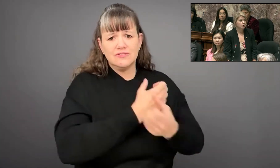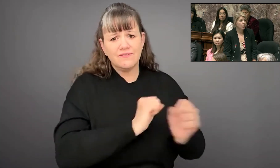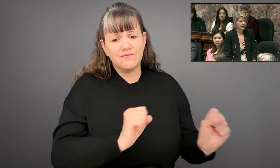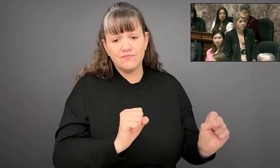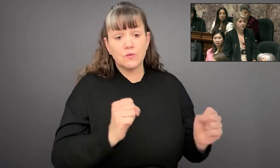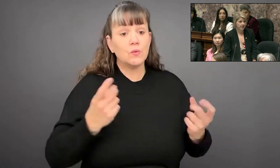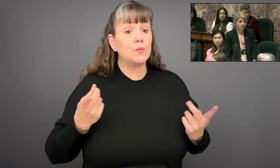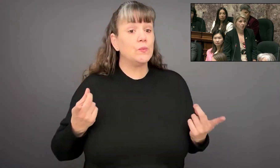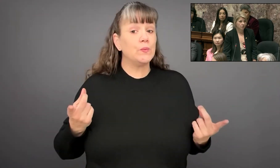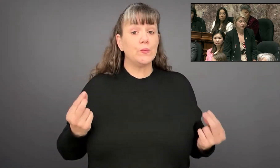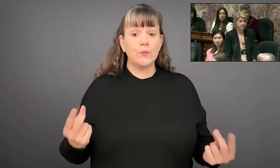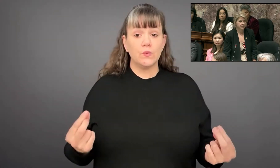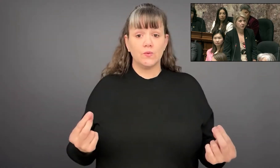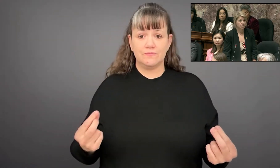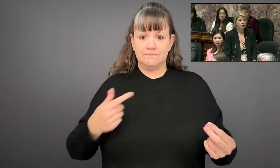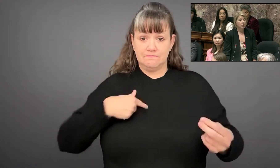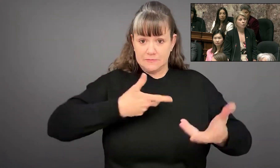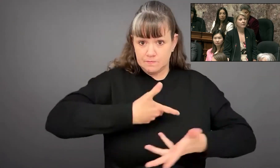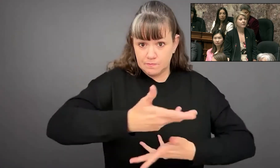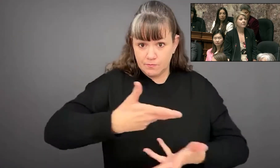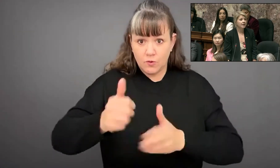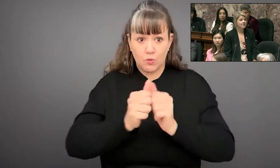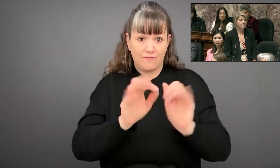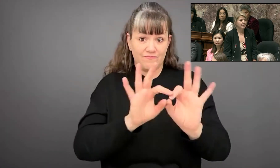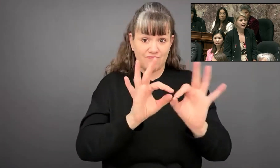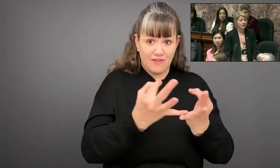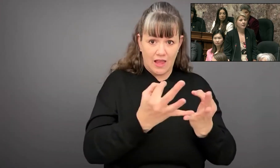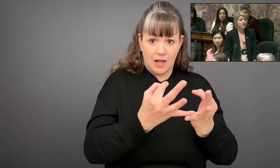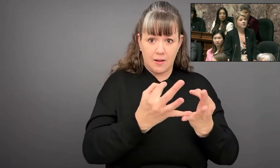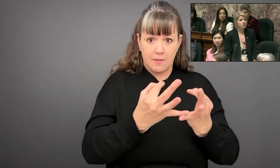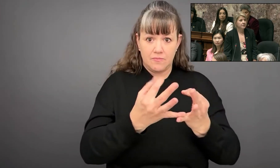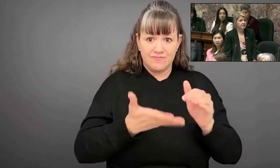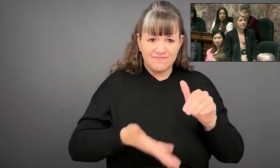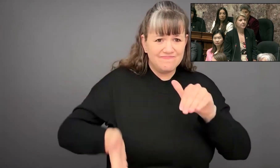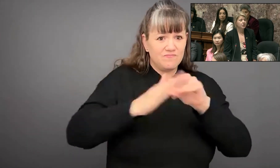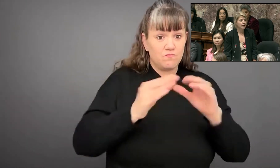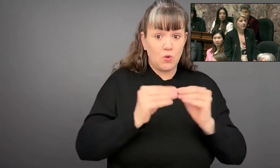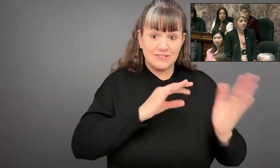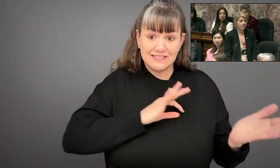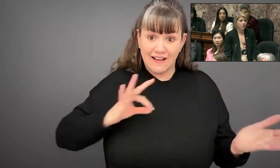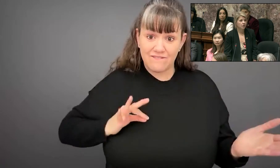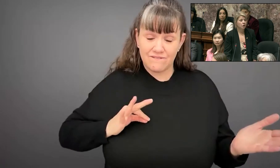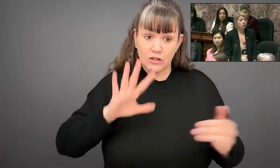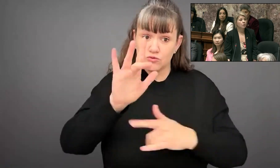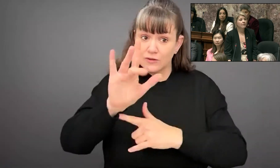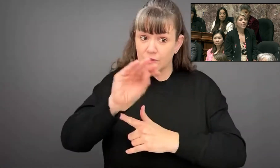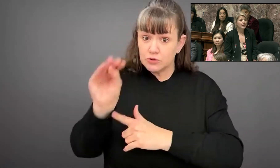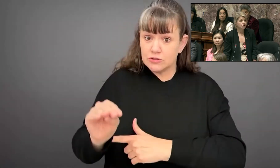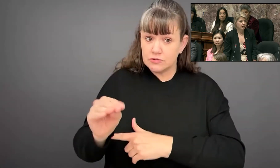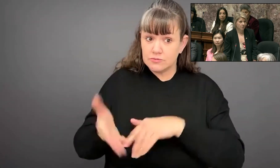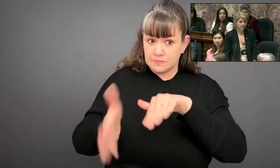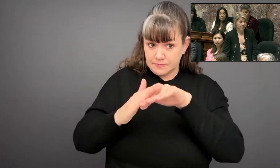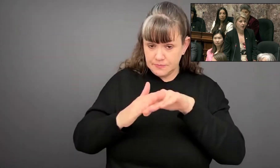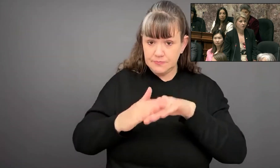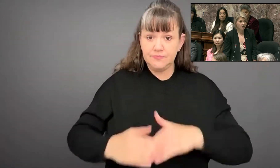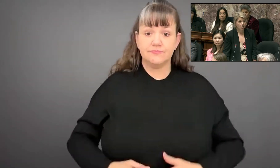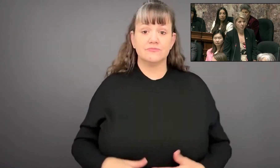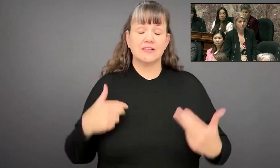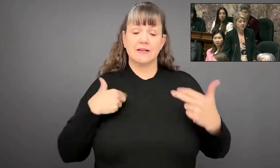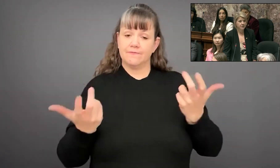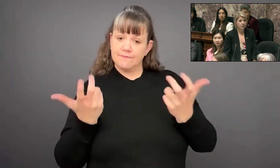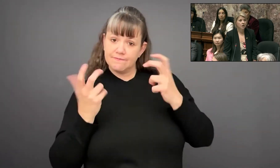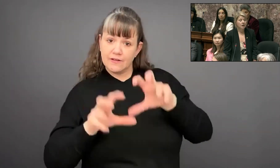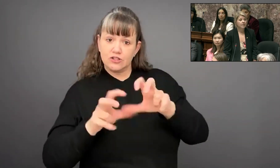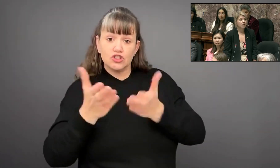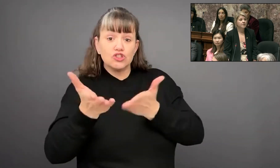by 20%, Honourable Speaker. We have invested in services for young people who have aged out of care,